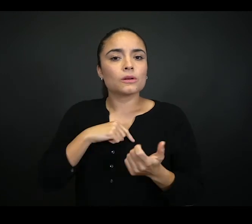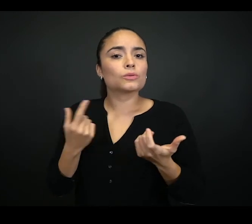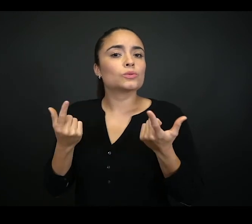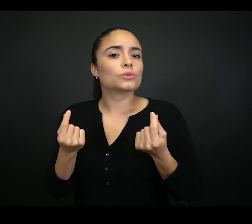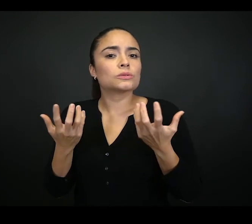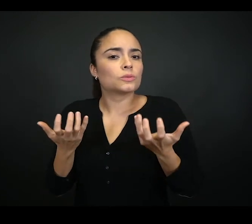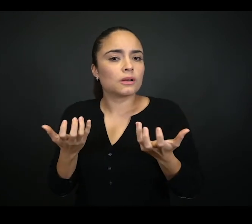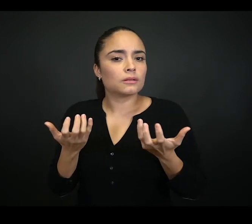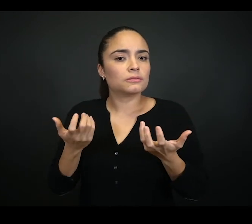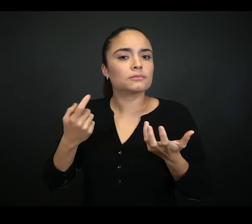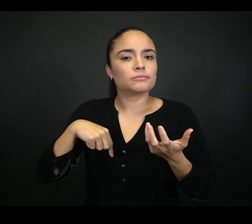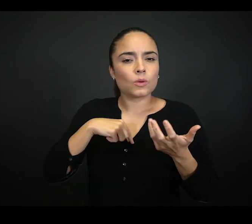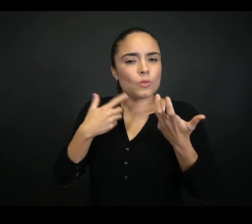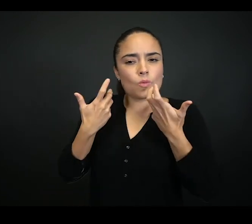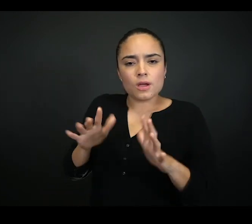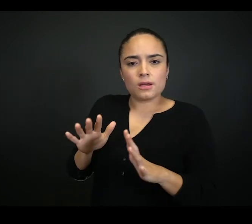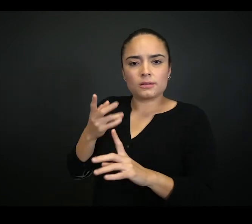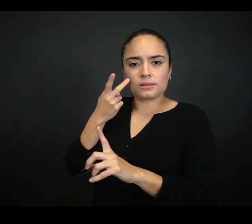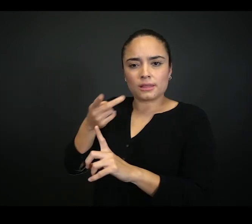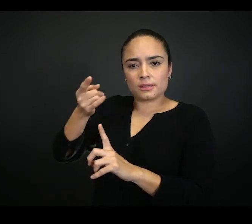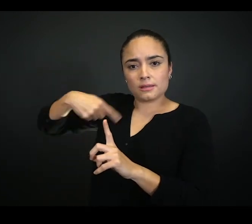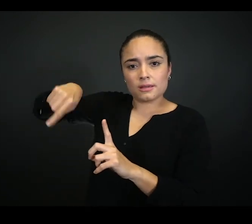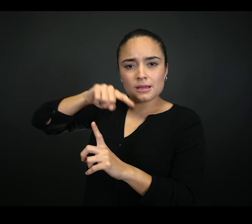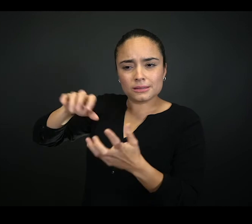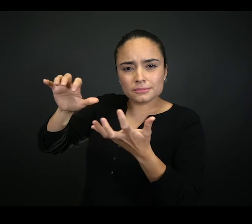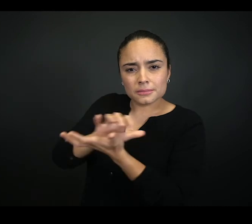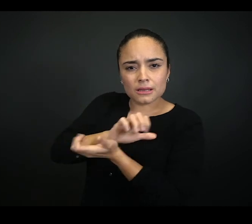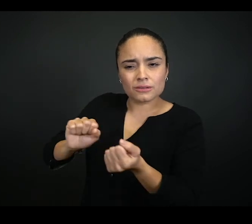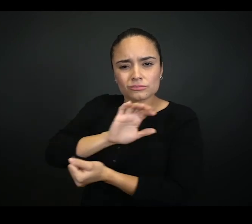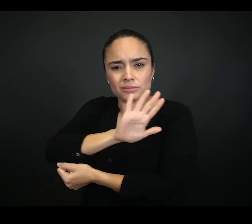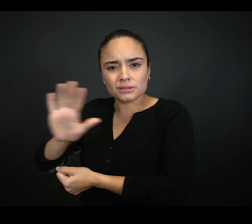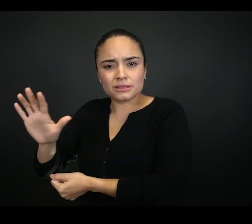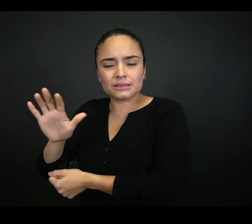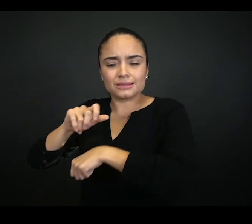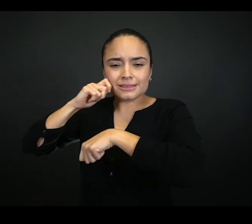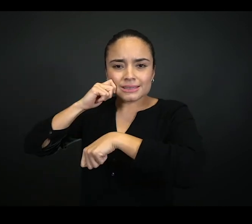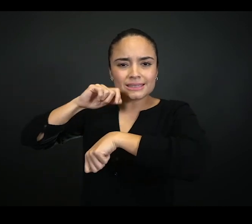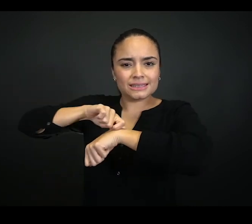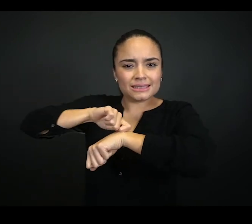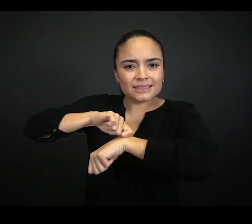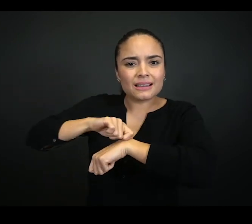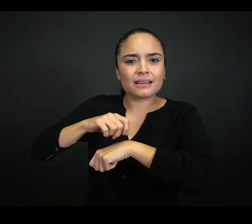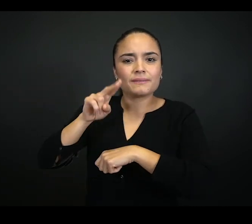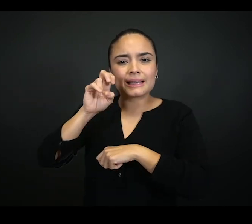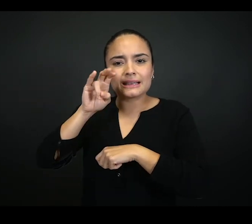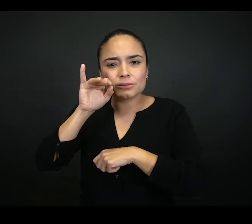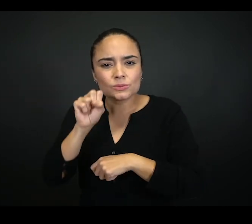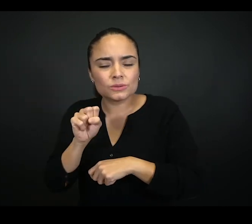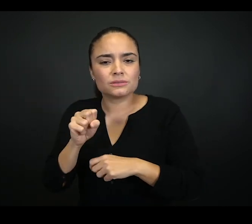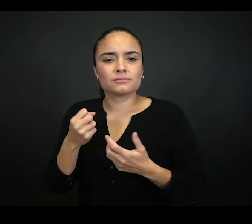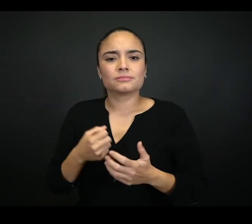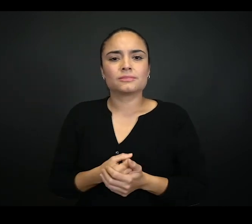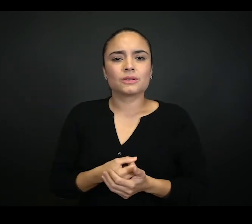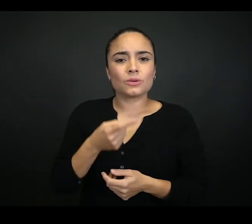damage when you're injecting to your skin, to your veins. So working with people around which needle do you prefer, why is